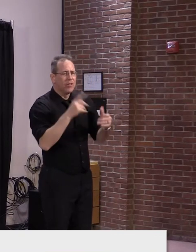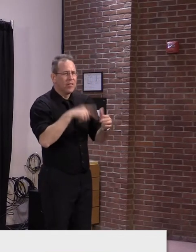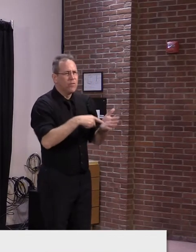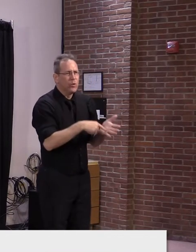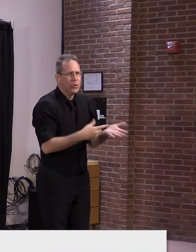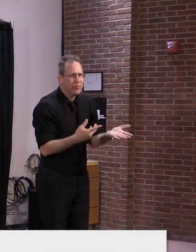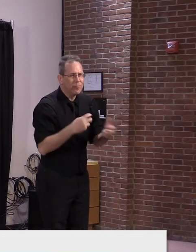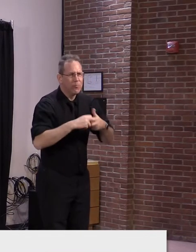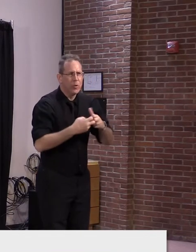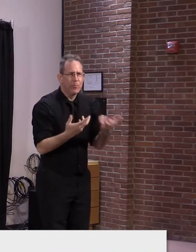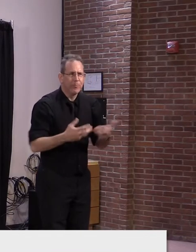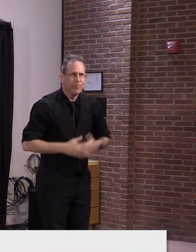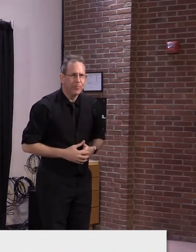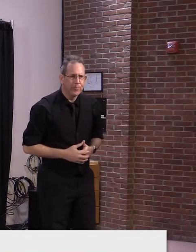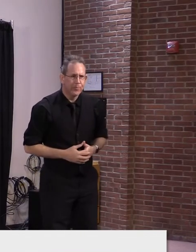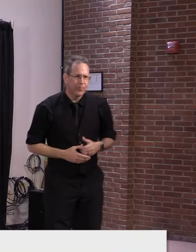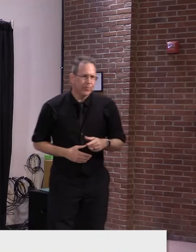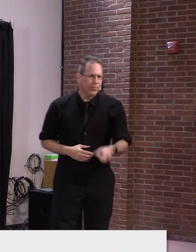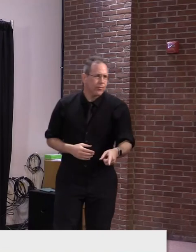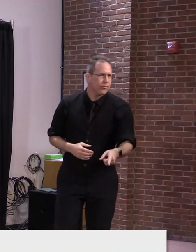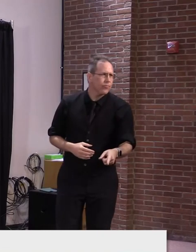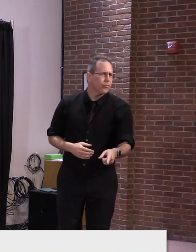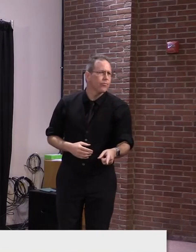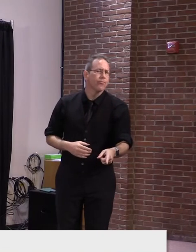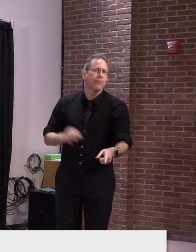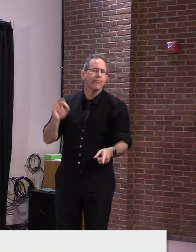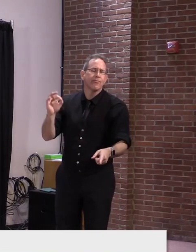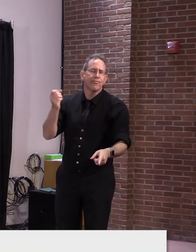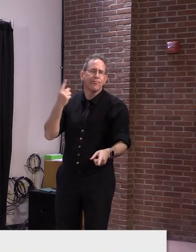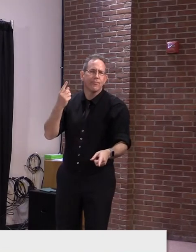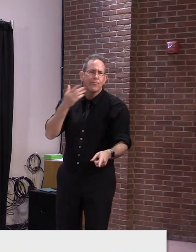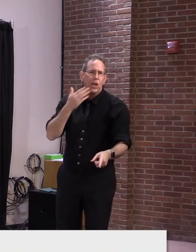Andrew McGregor, Caledonian Record.